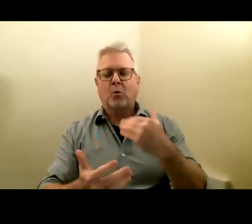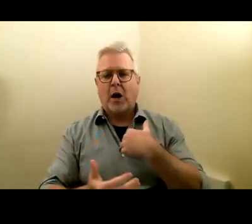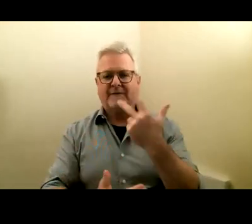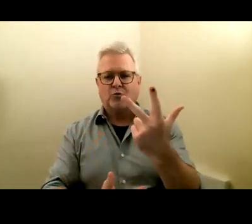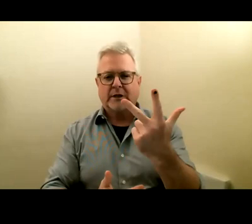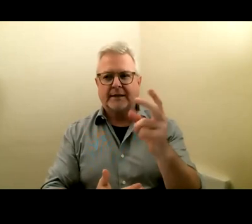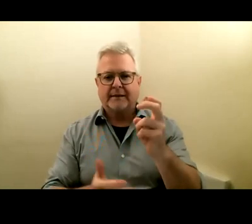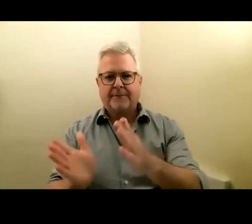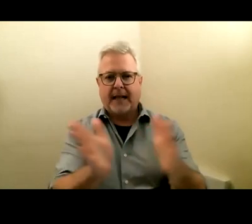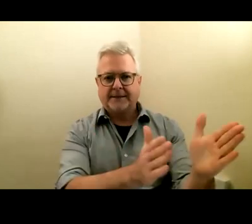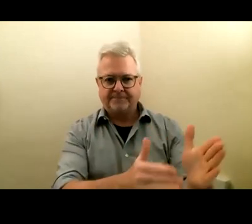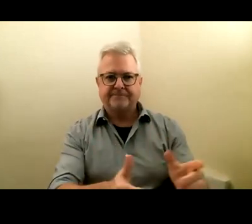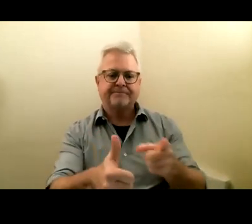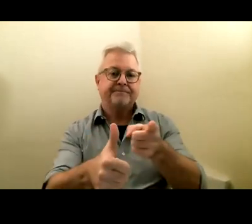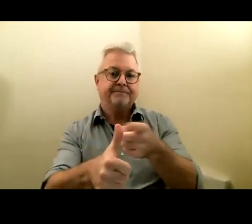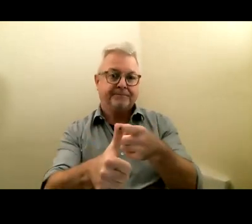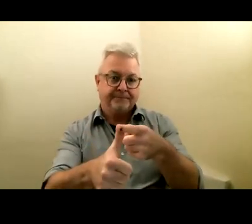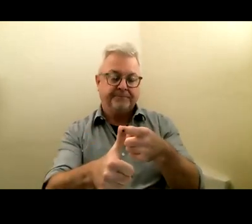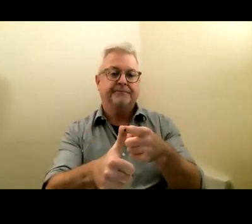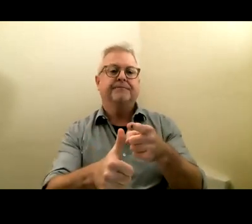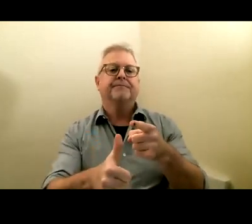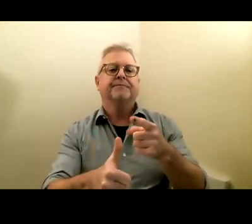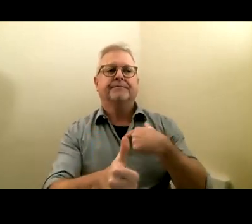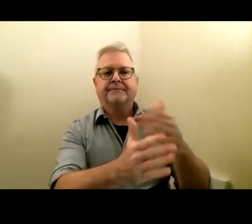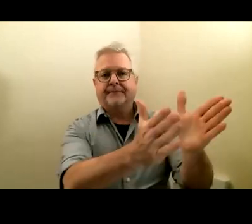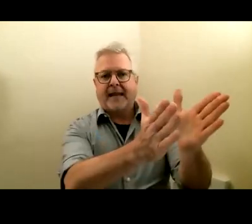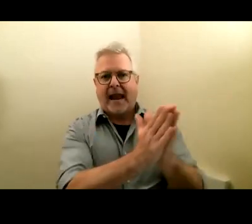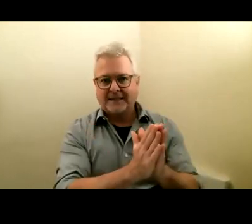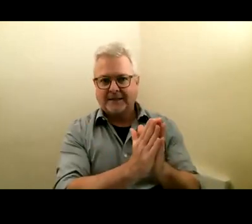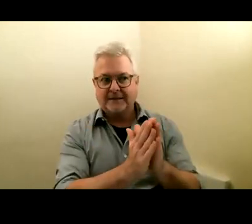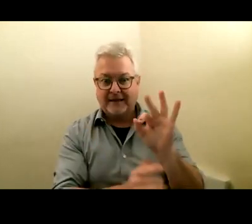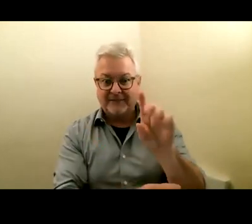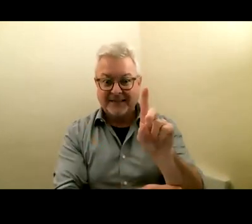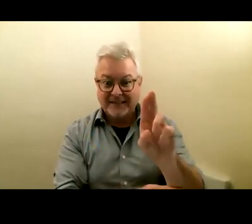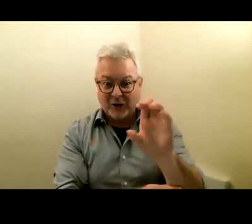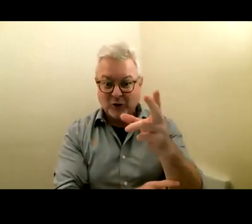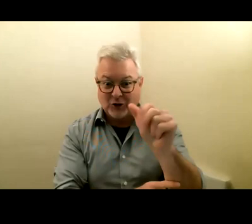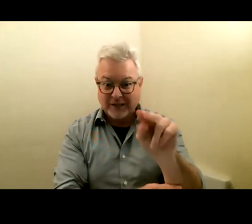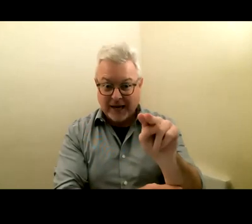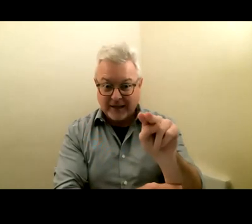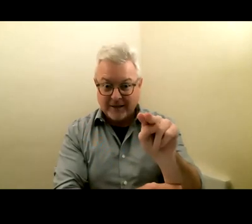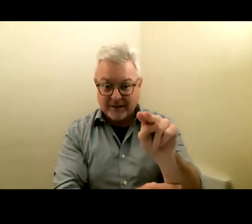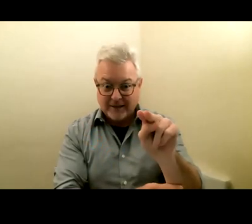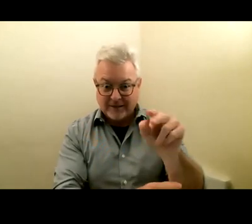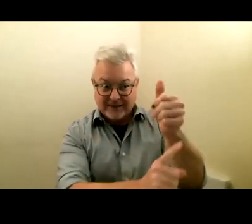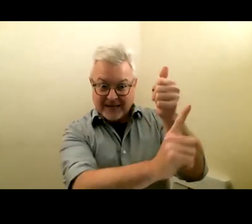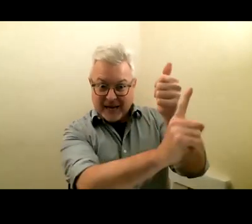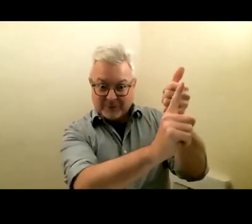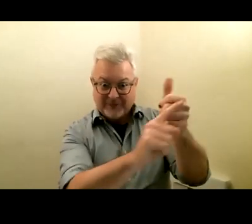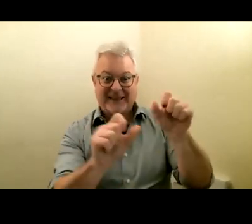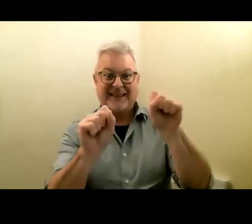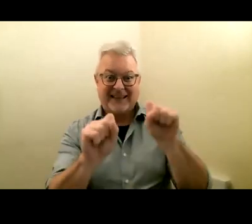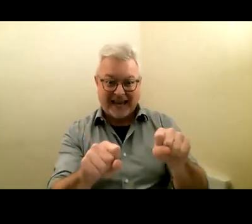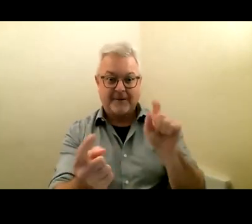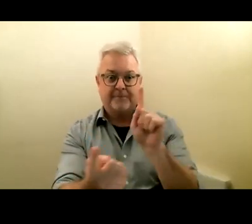excited to let you know that we have 3 plans. The first one is that we've asked